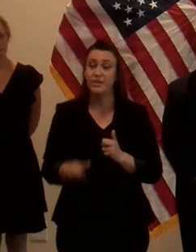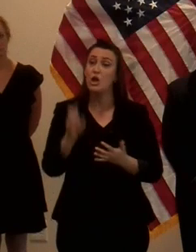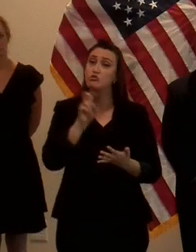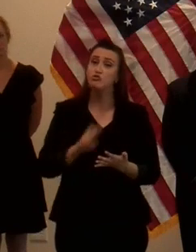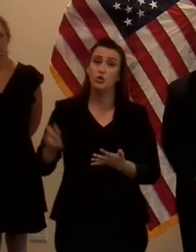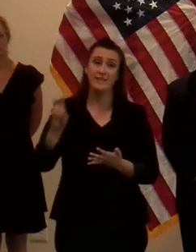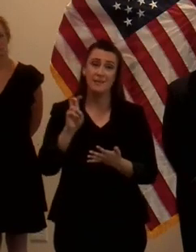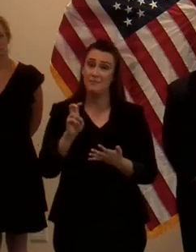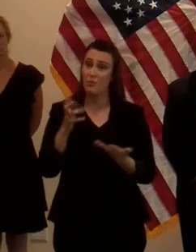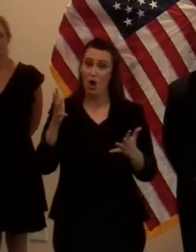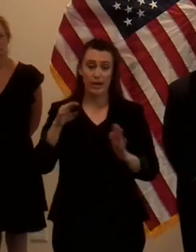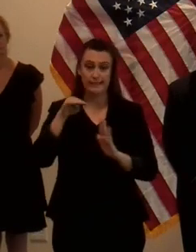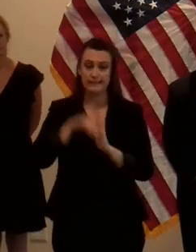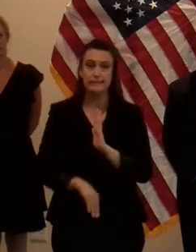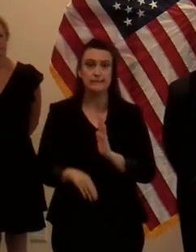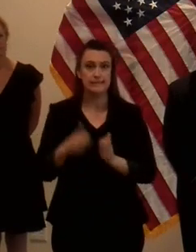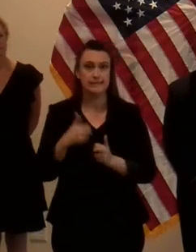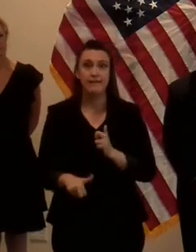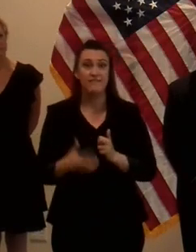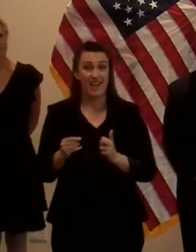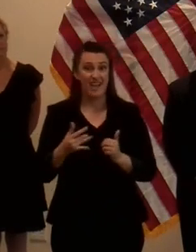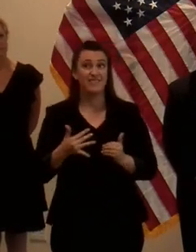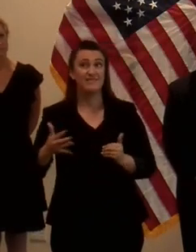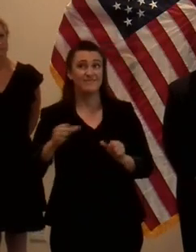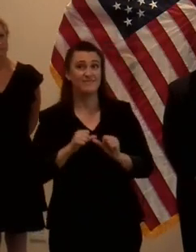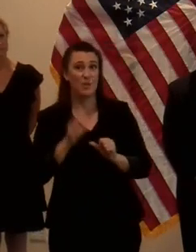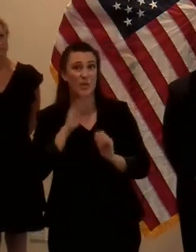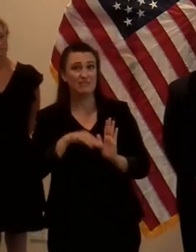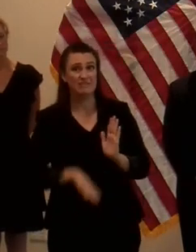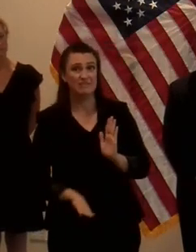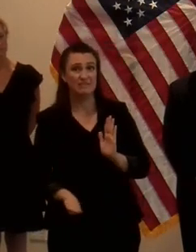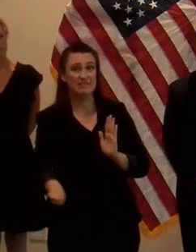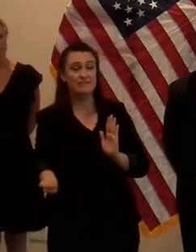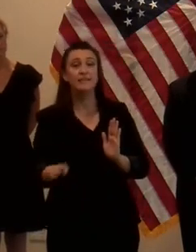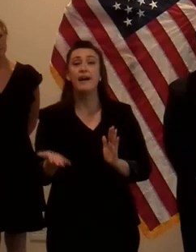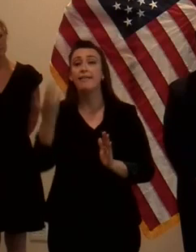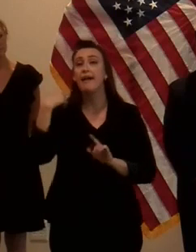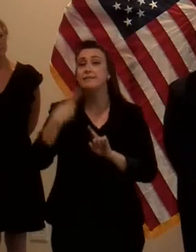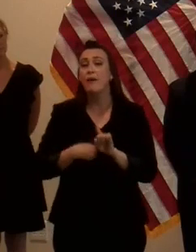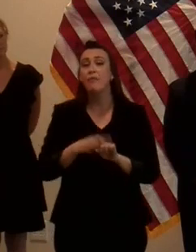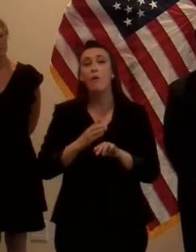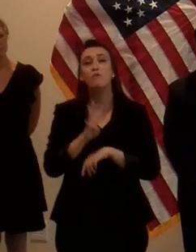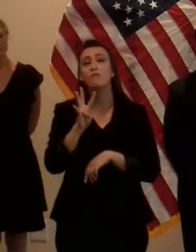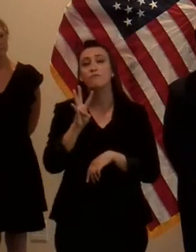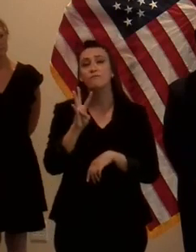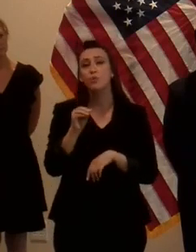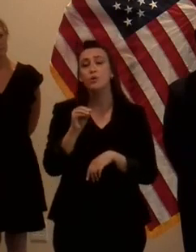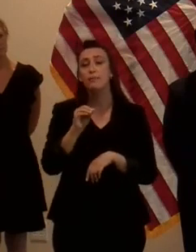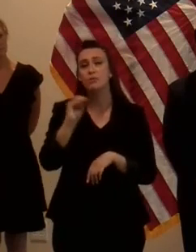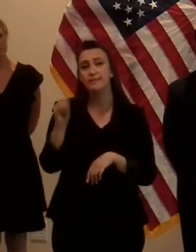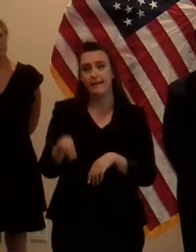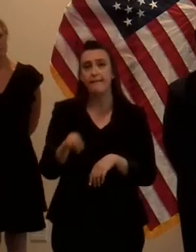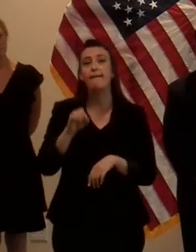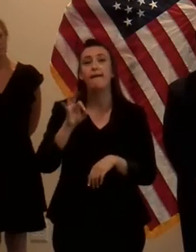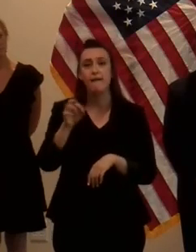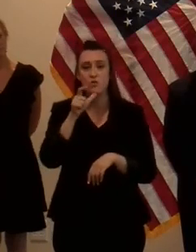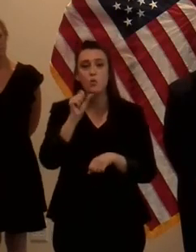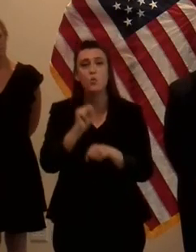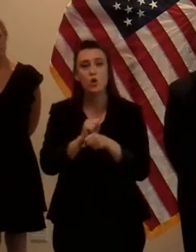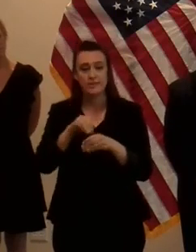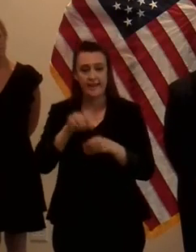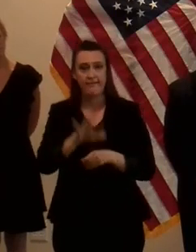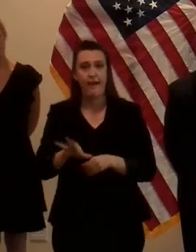hit industries in our state. Last month alone, more than 40% of Arizona's hospitality and tourism workforce